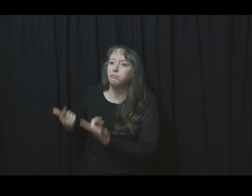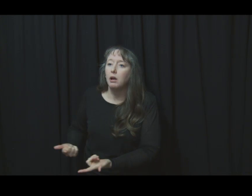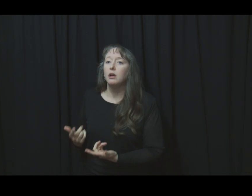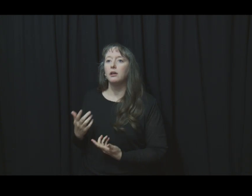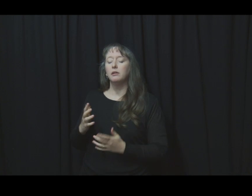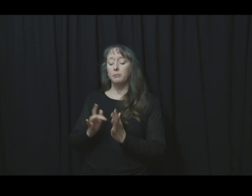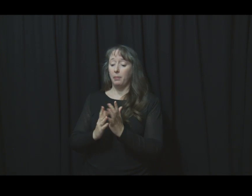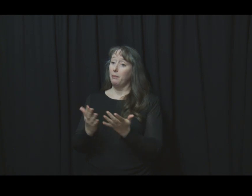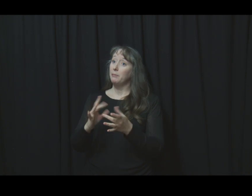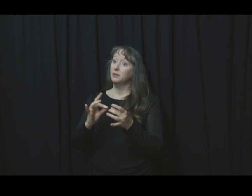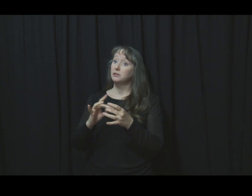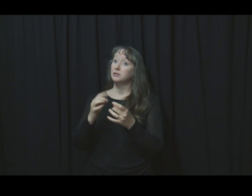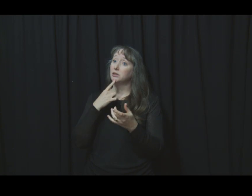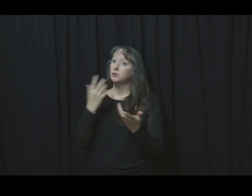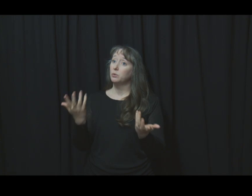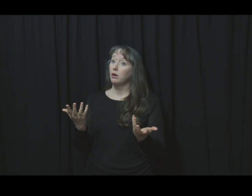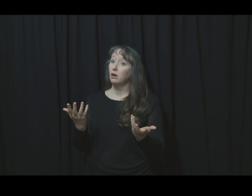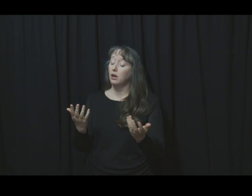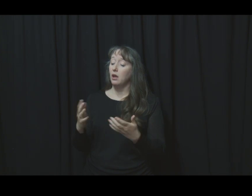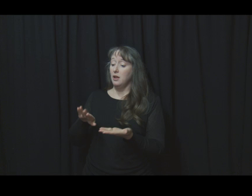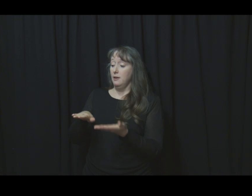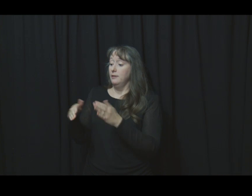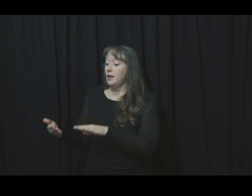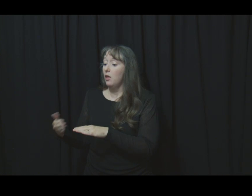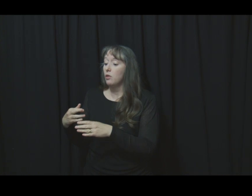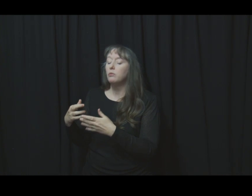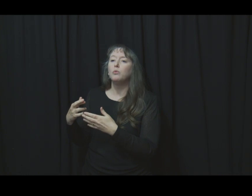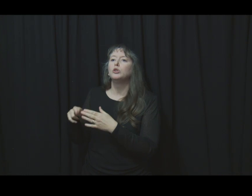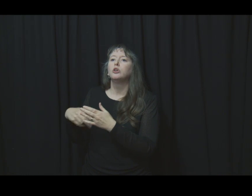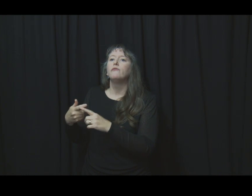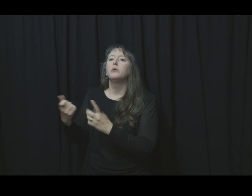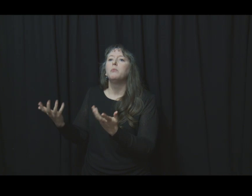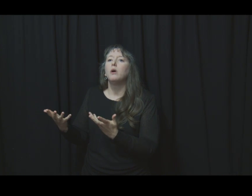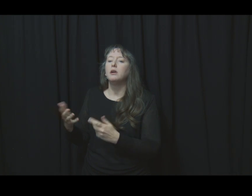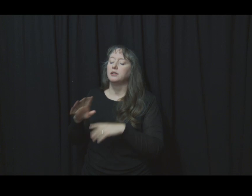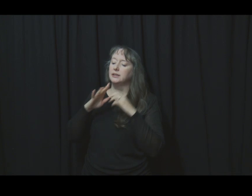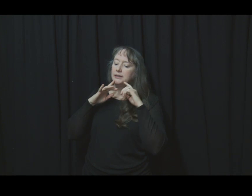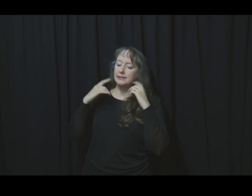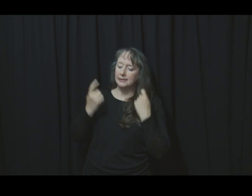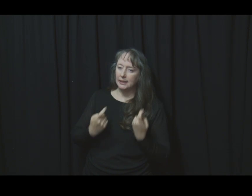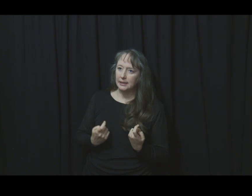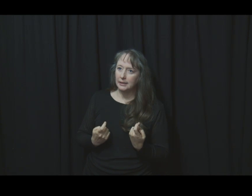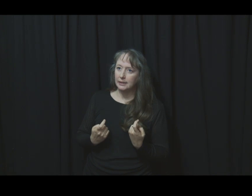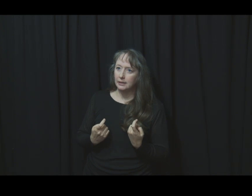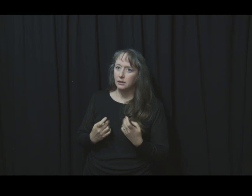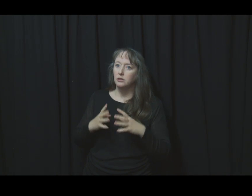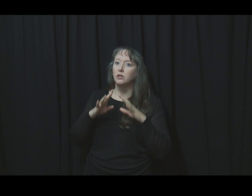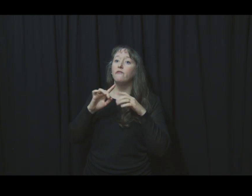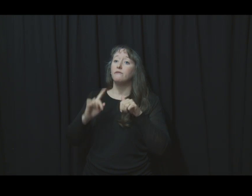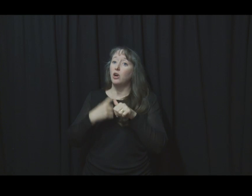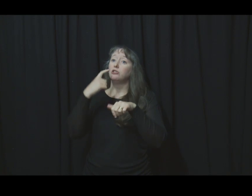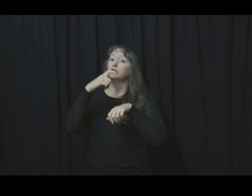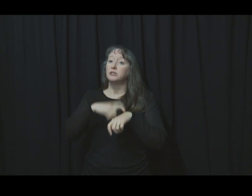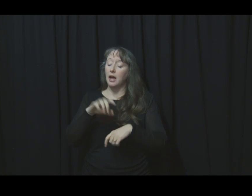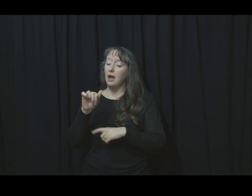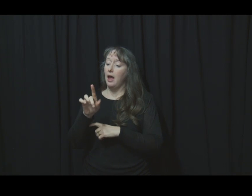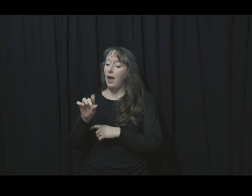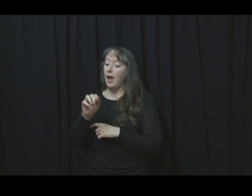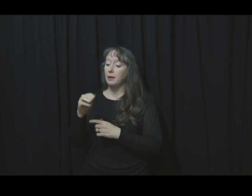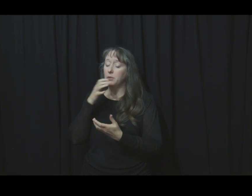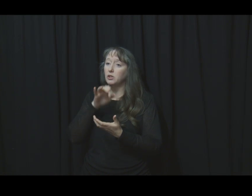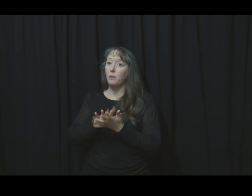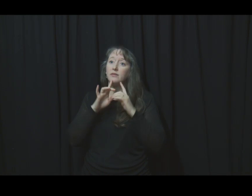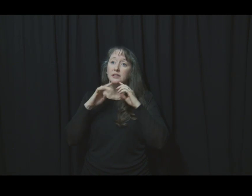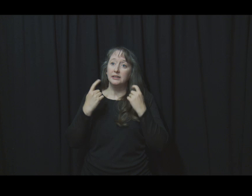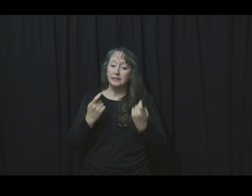is a result of man's sin. In fact, the first death was in the garden when God killed an animal, clothed Adam and Eve, first blood sacrifice